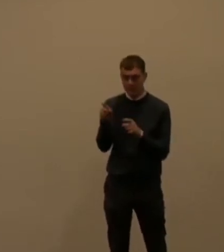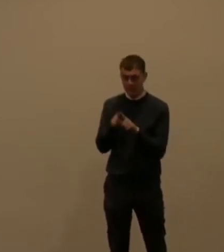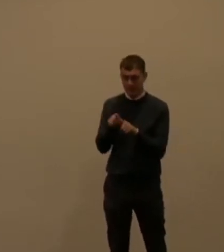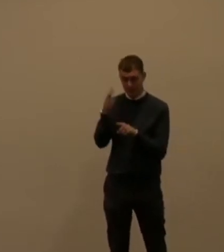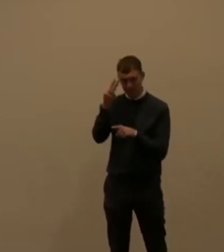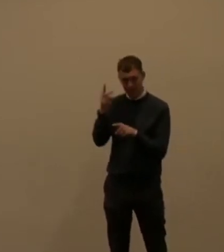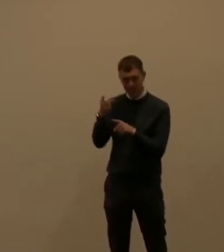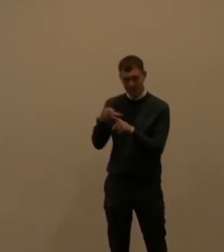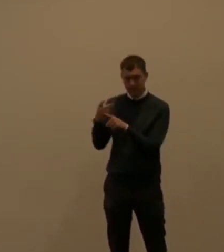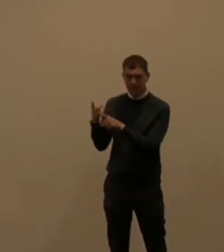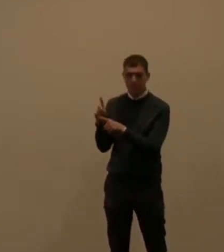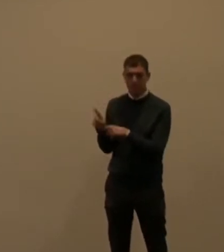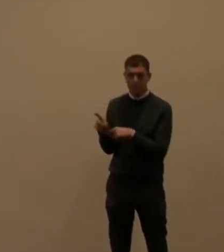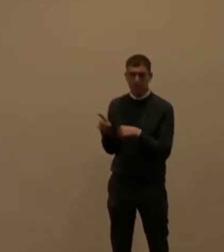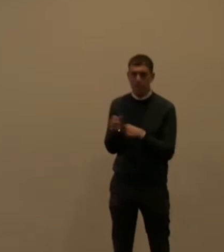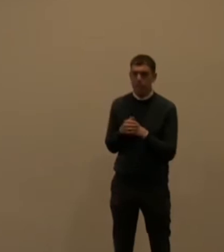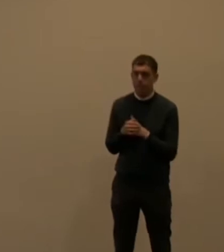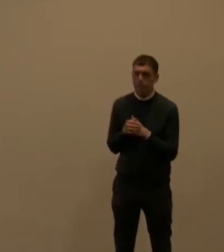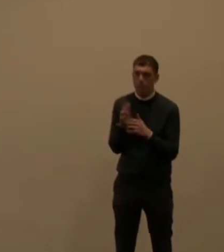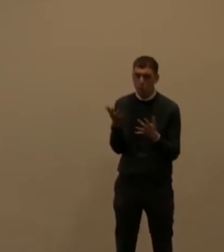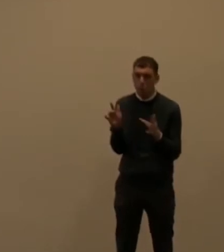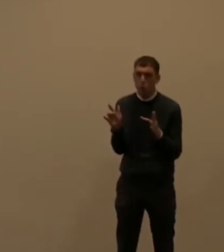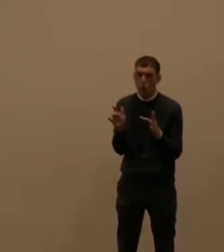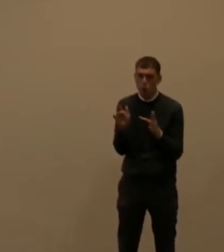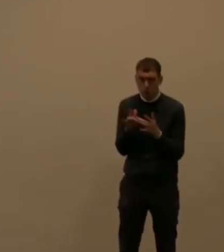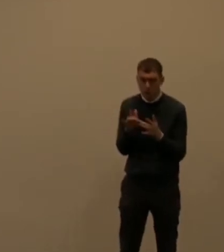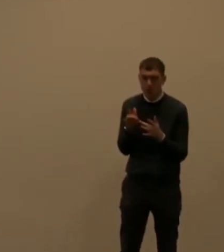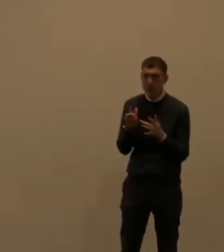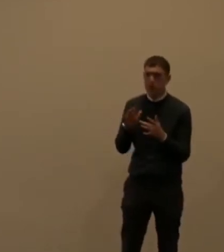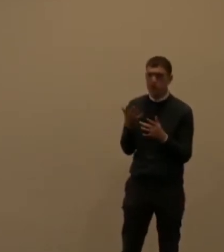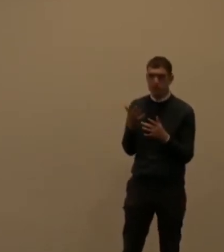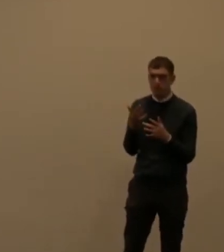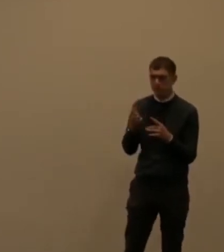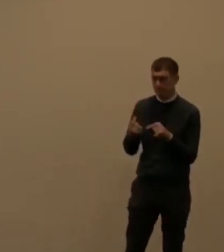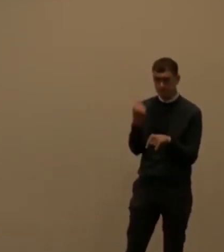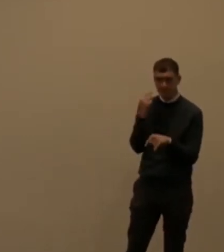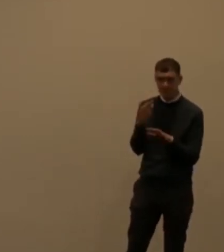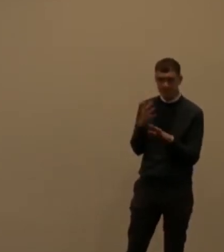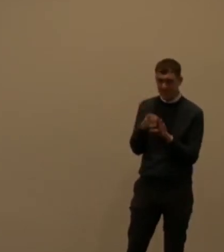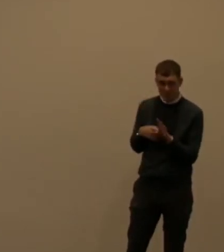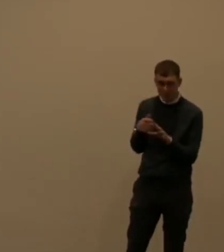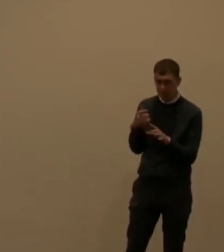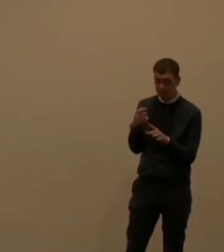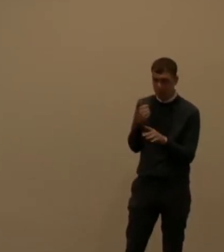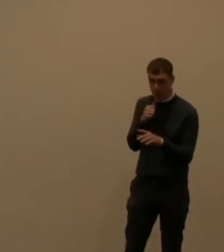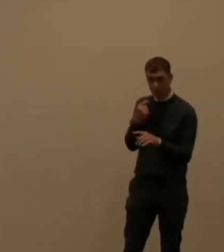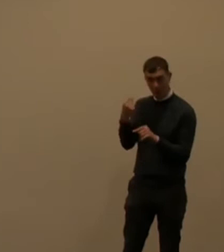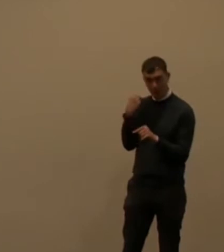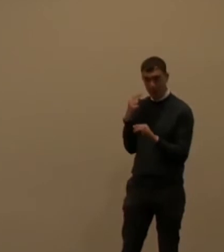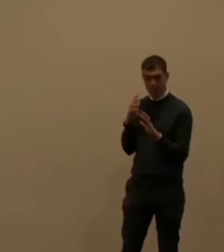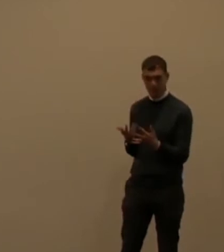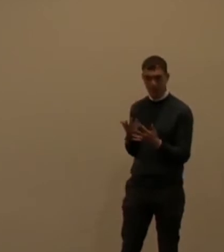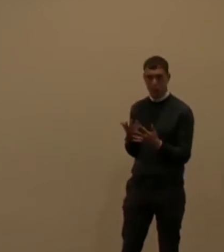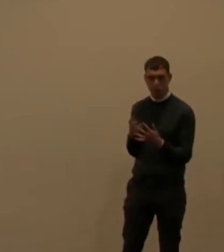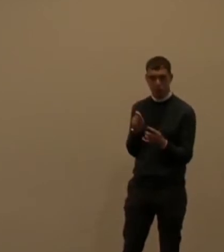all different information. There can be contacts that actually were relevant 10 years ago that no one ever sees or uses again.